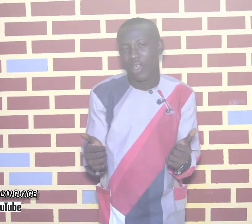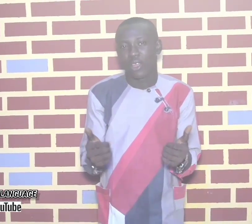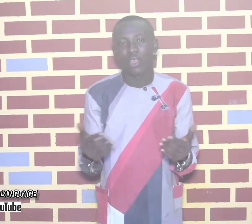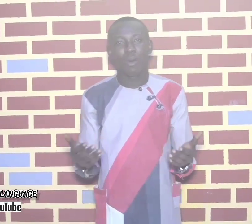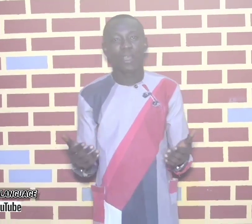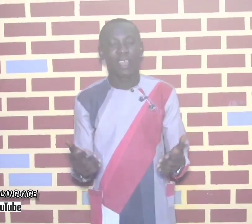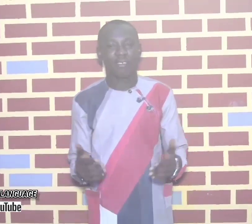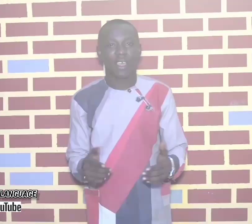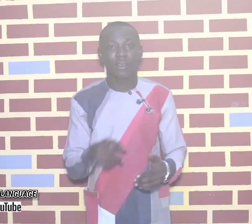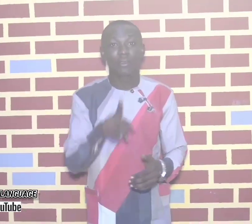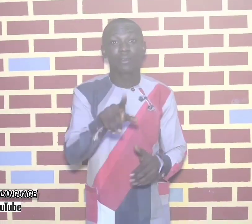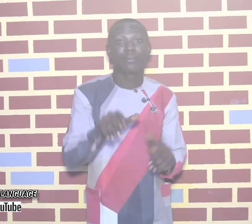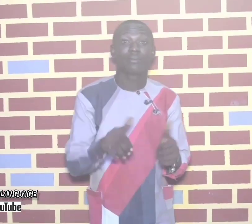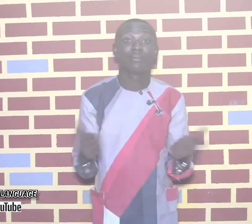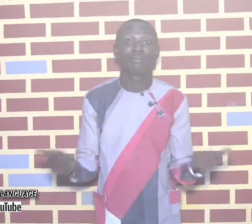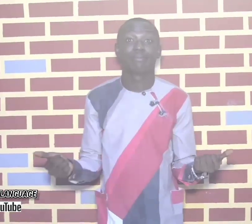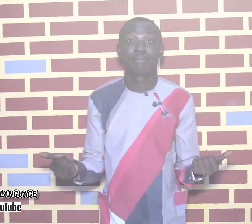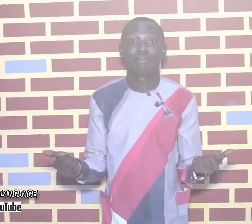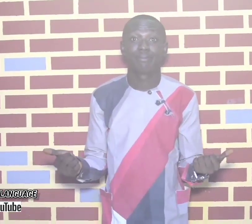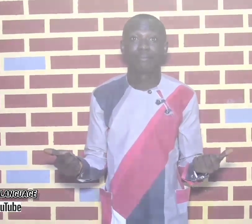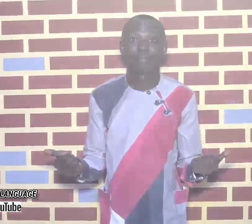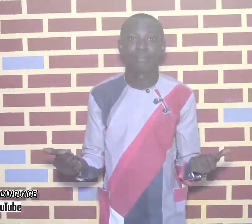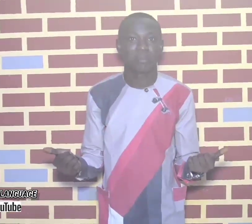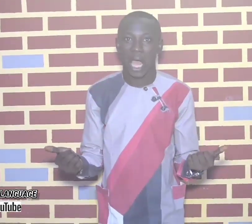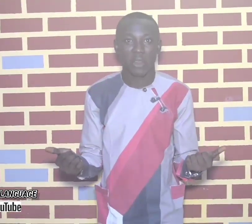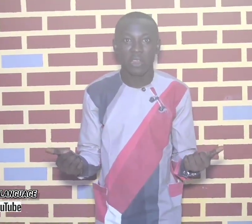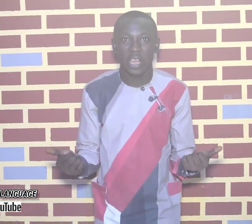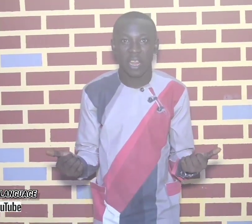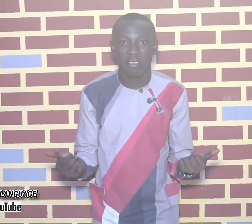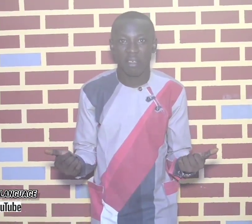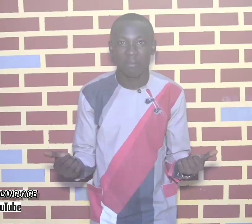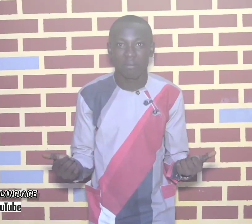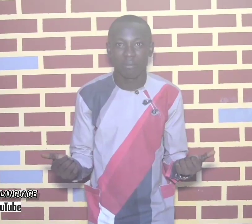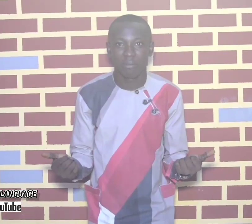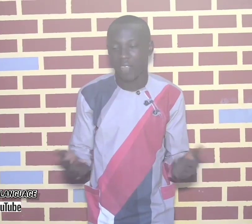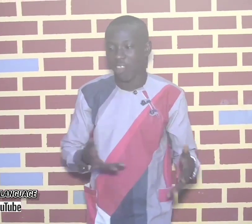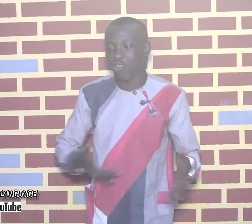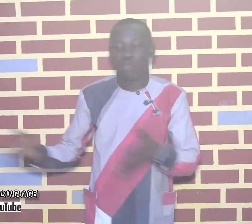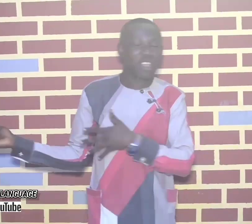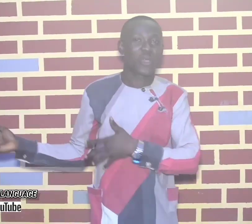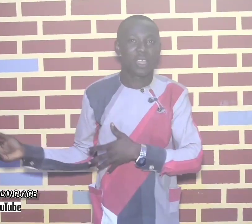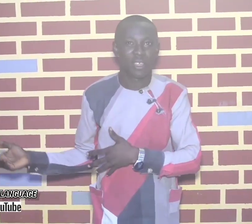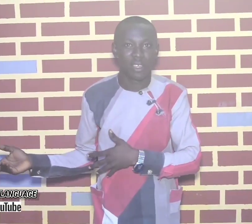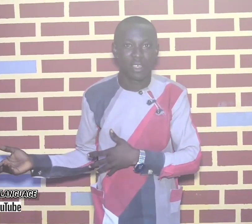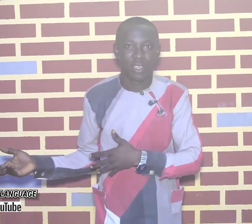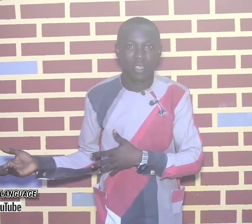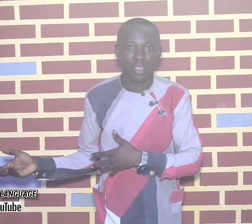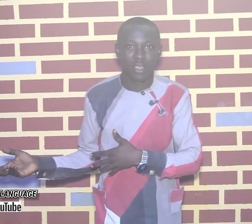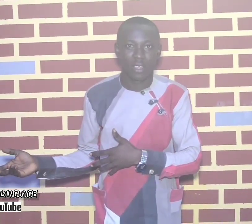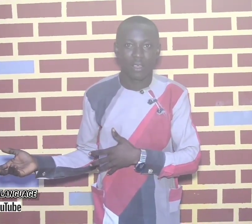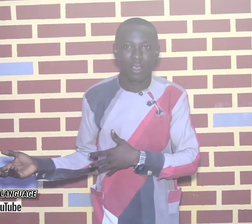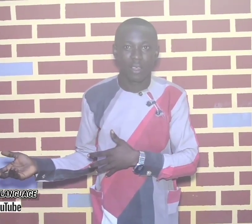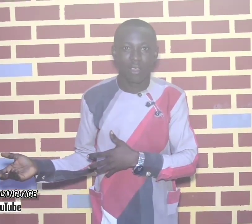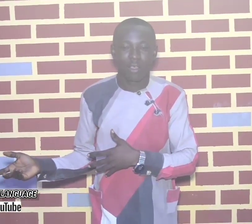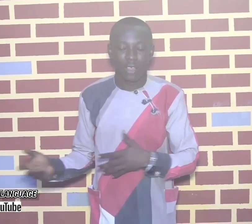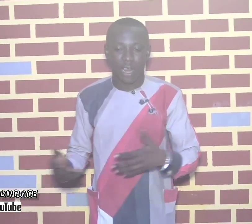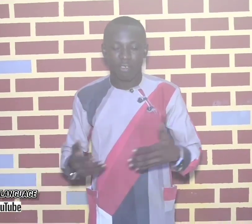The moment I sign, I don't need an answer. I just walk away. There are